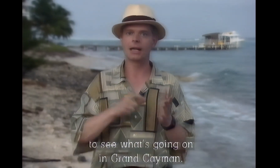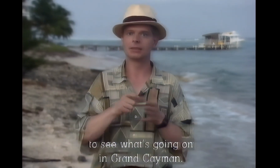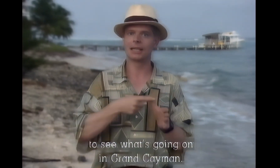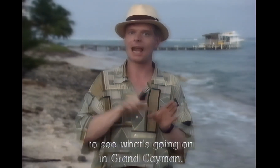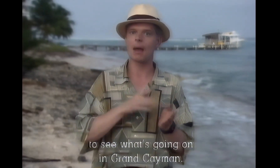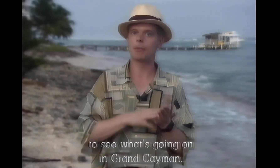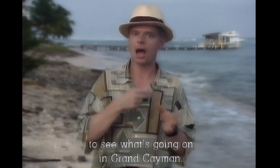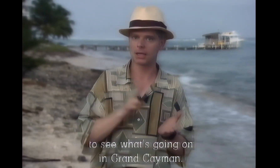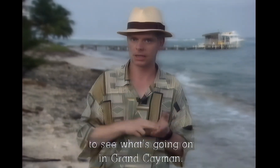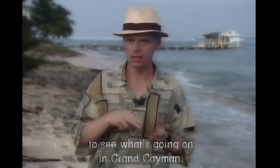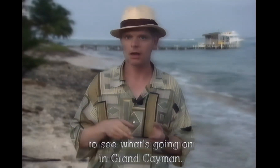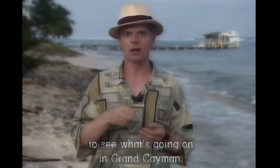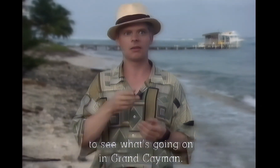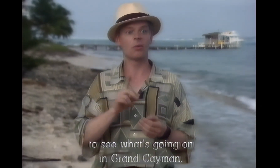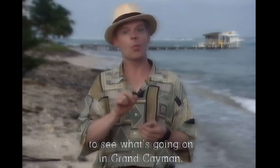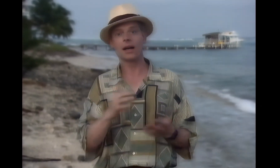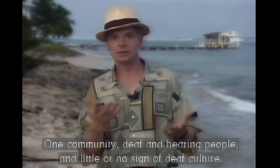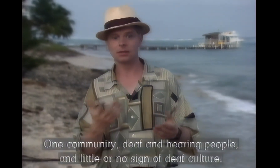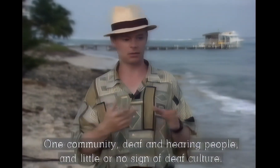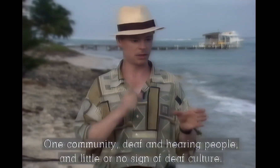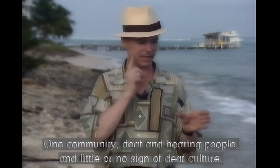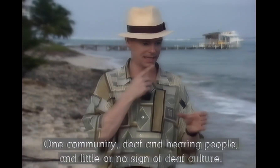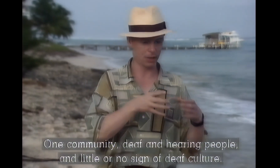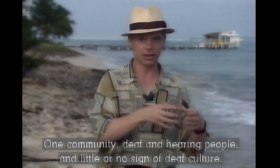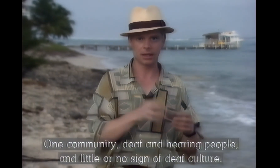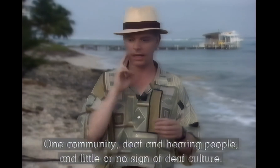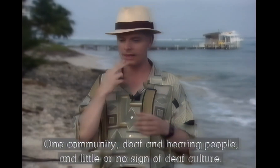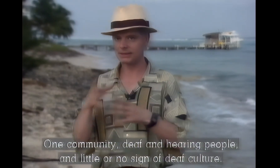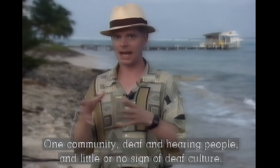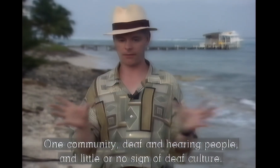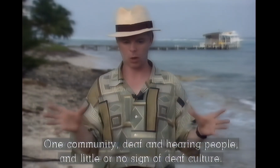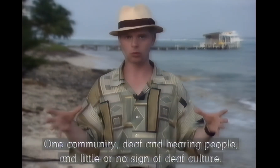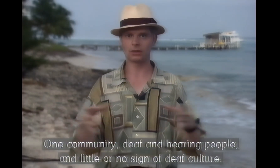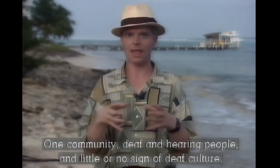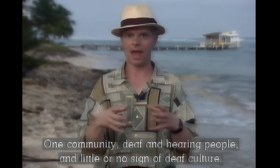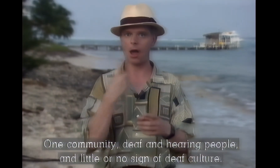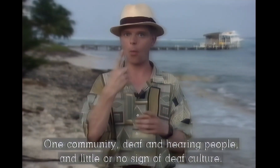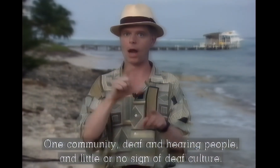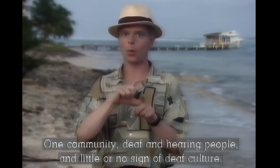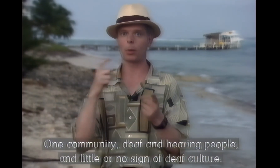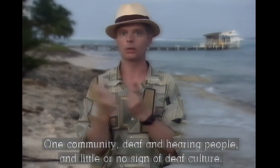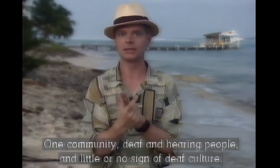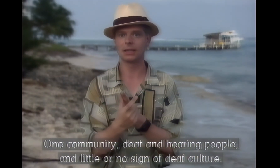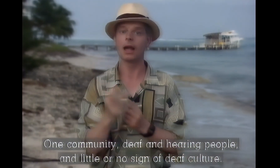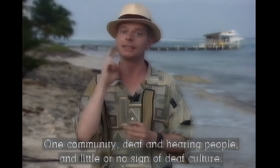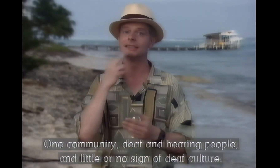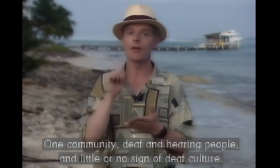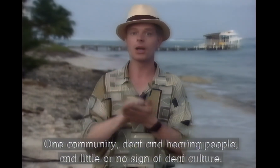Cayman. One community, deaf and hearing people, and little or no sign of